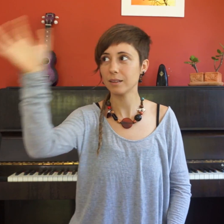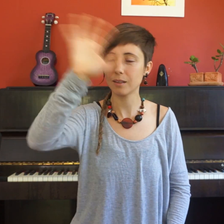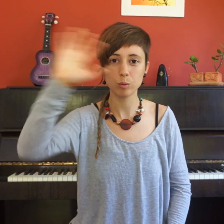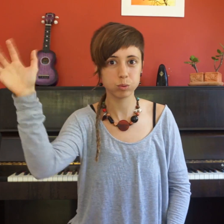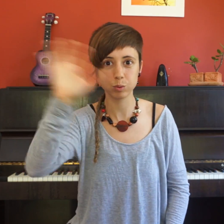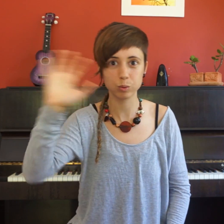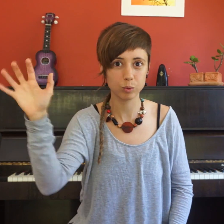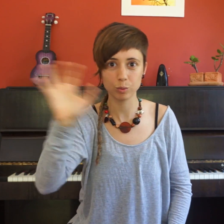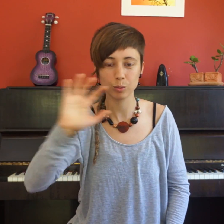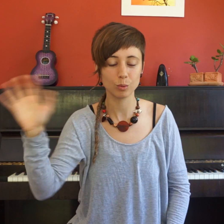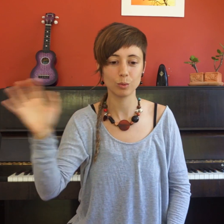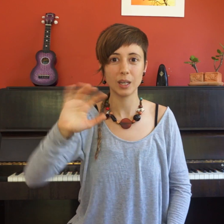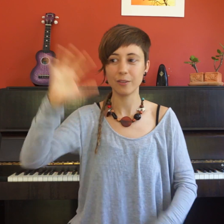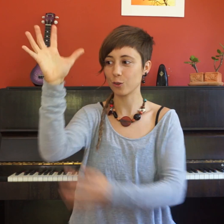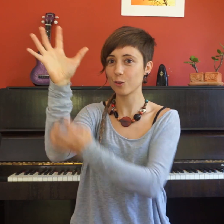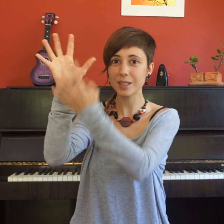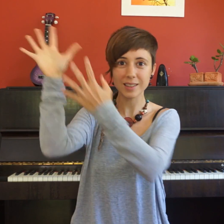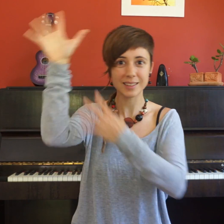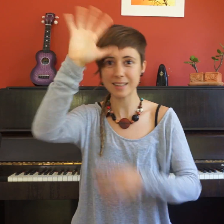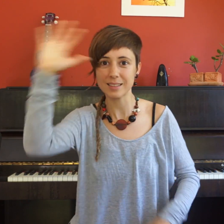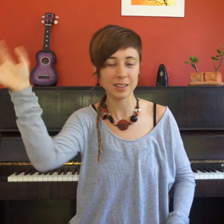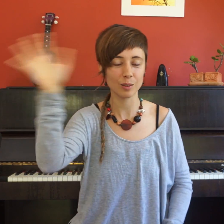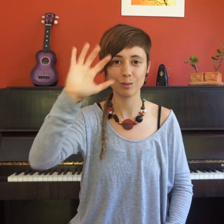Wind. The trees are dancing.